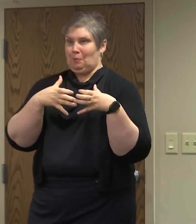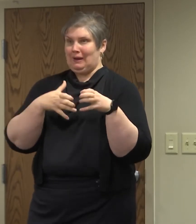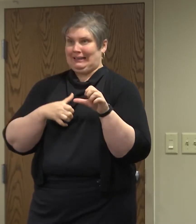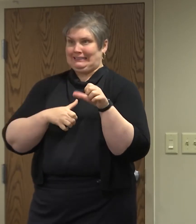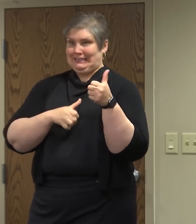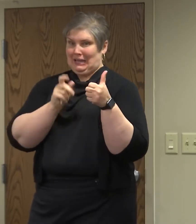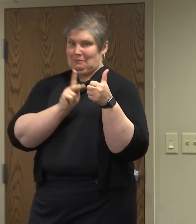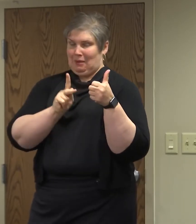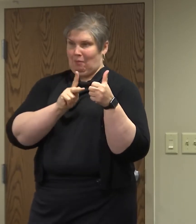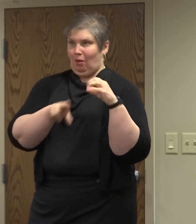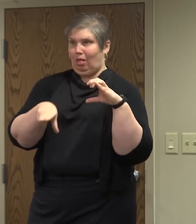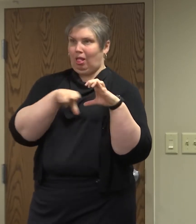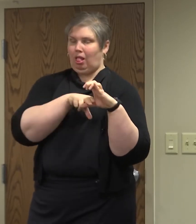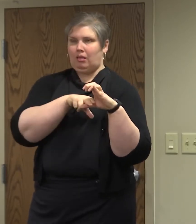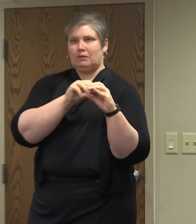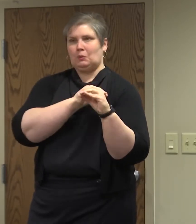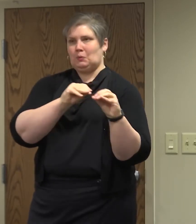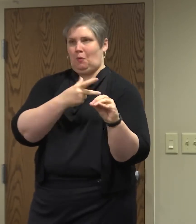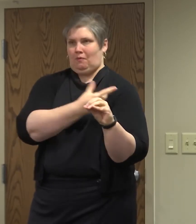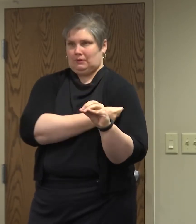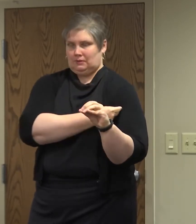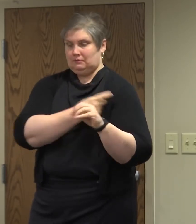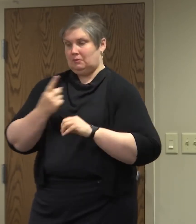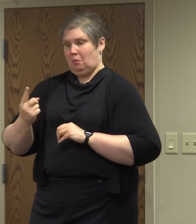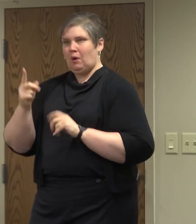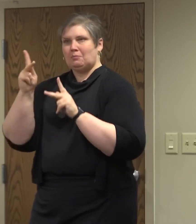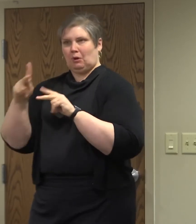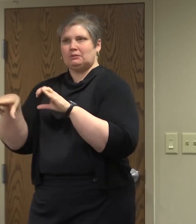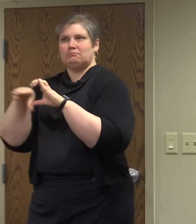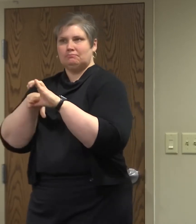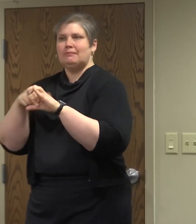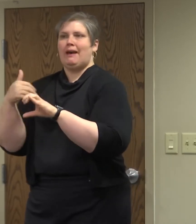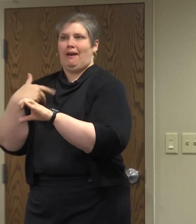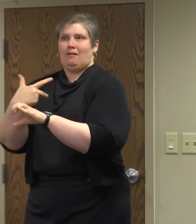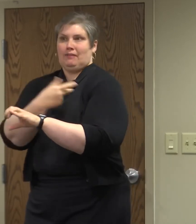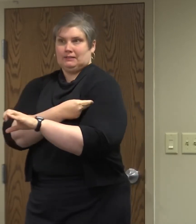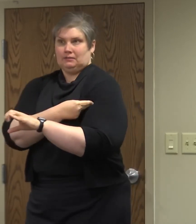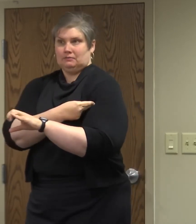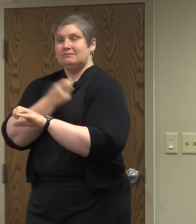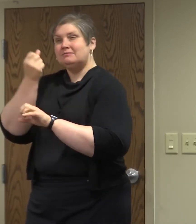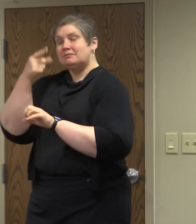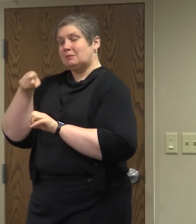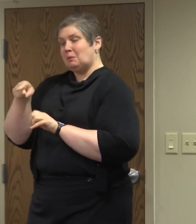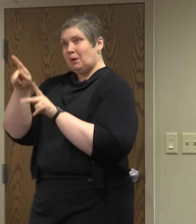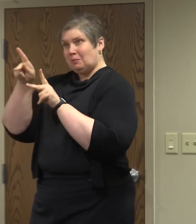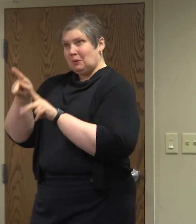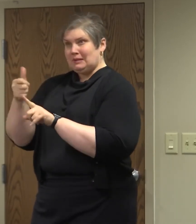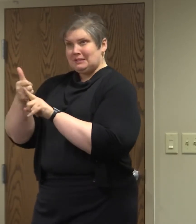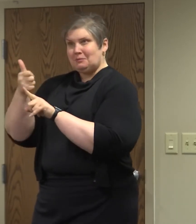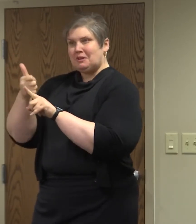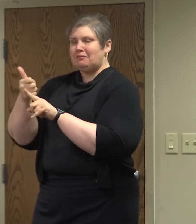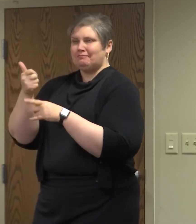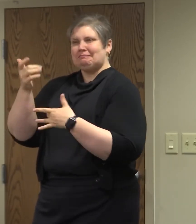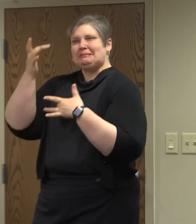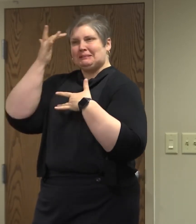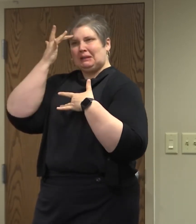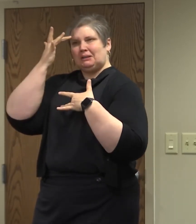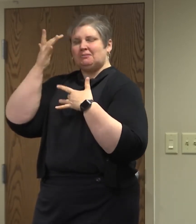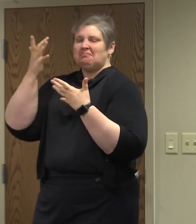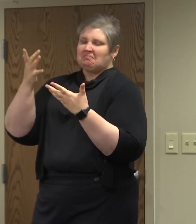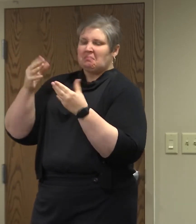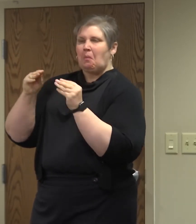those who have had the vaccine generally, as a rule, have a much milder course in their illness, just like the chairman had, where